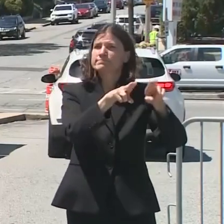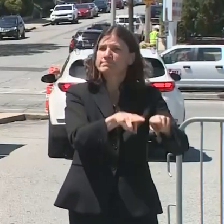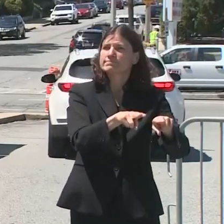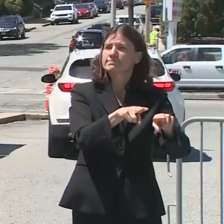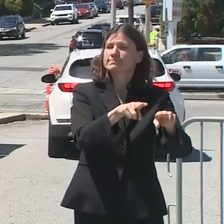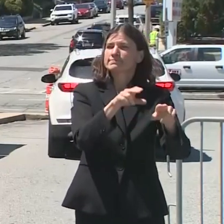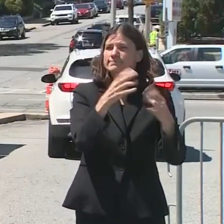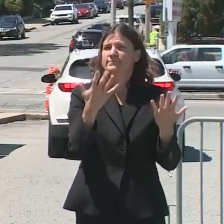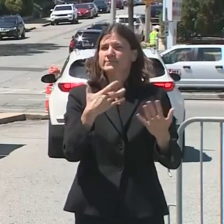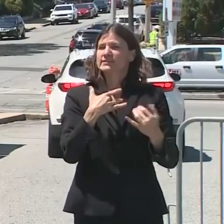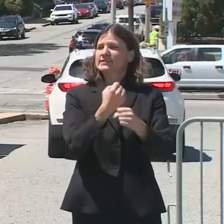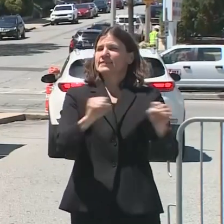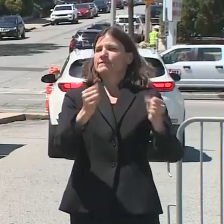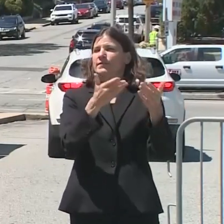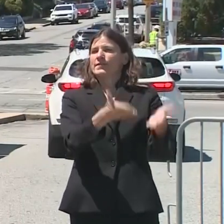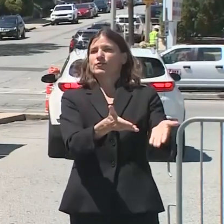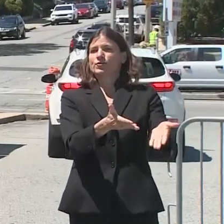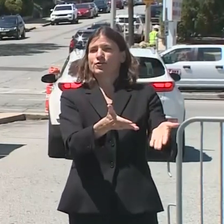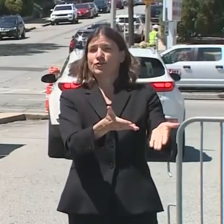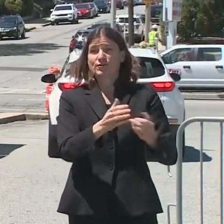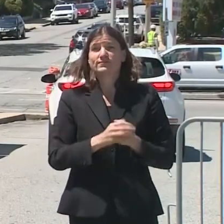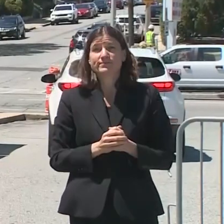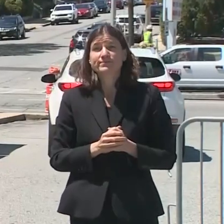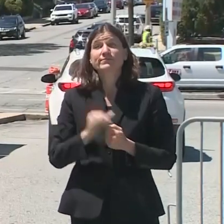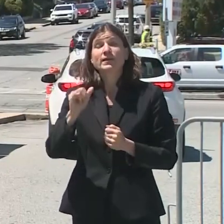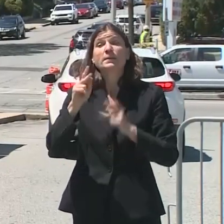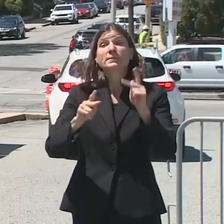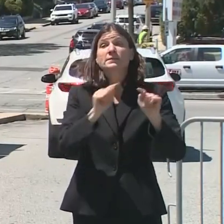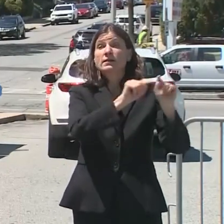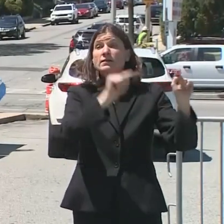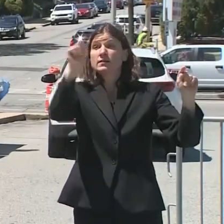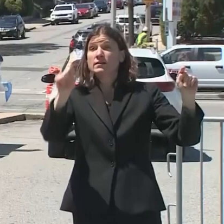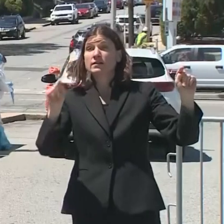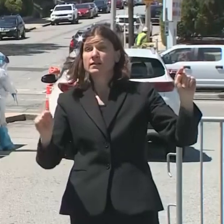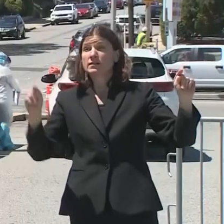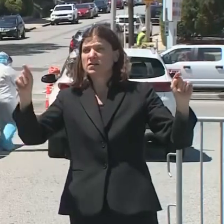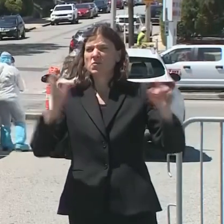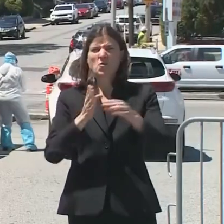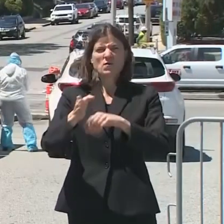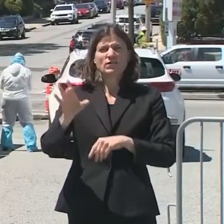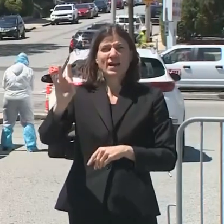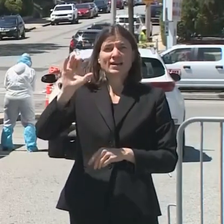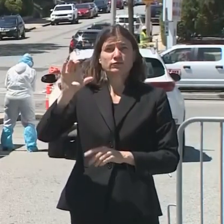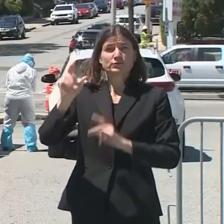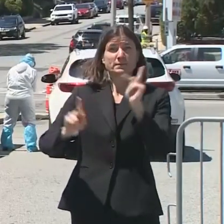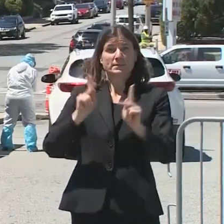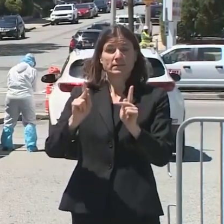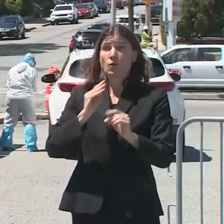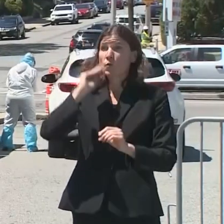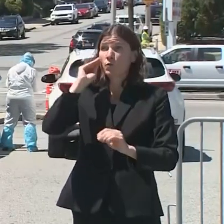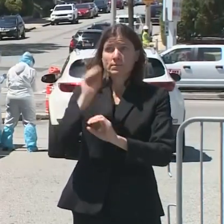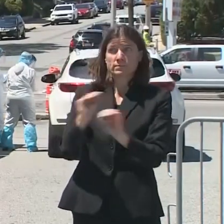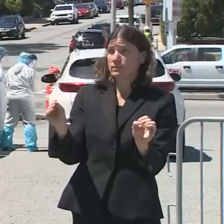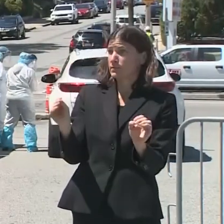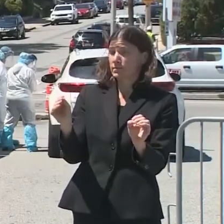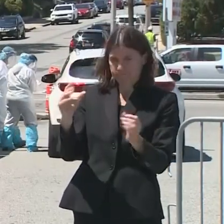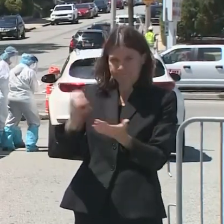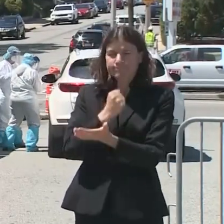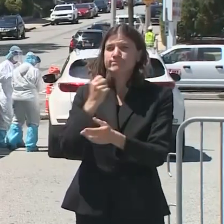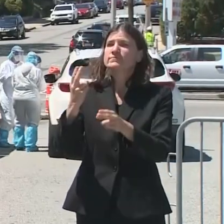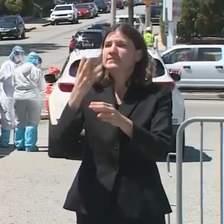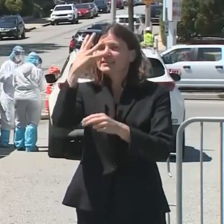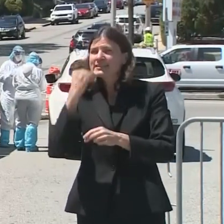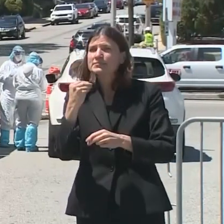these sites have served about 800 COVID-positive individuals, providing them with a safe environment to recover and then return to